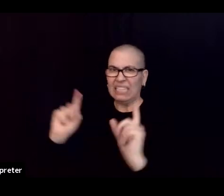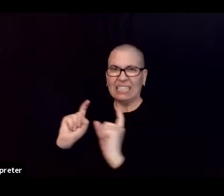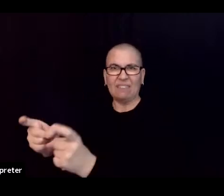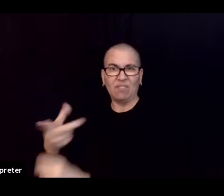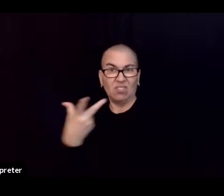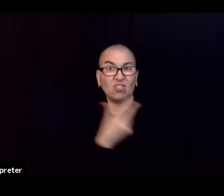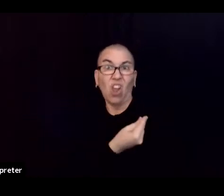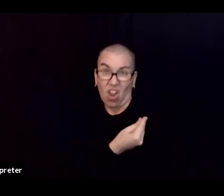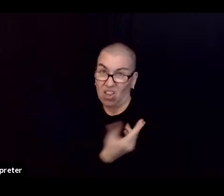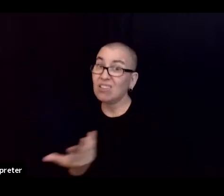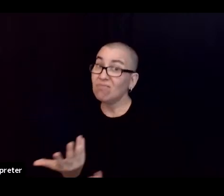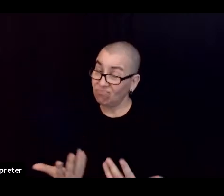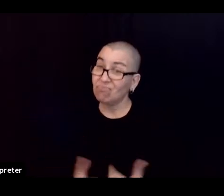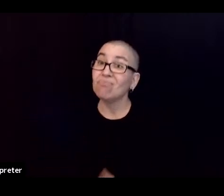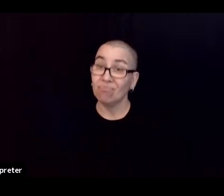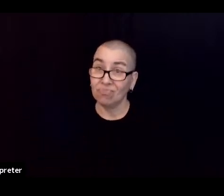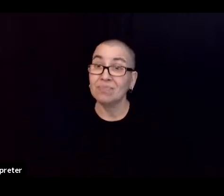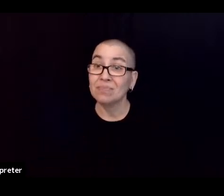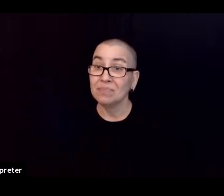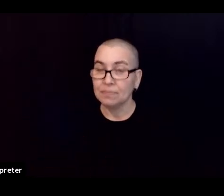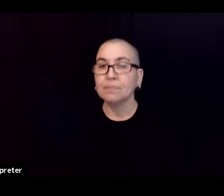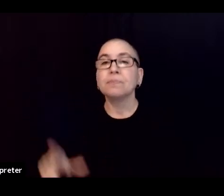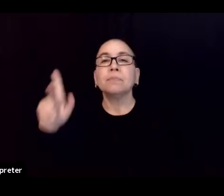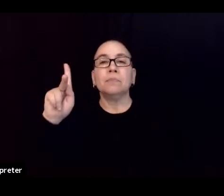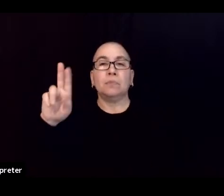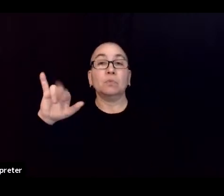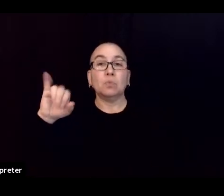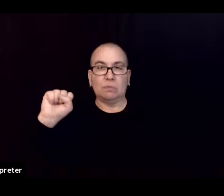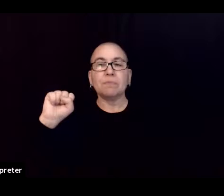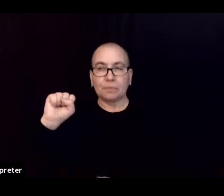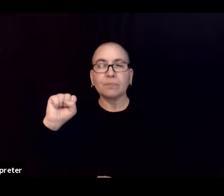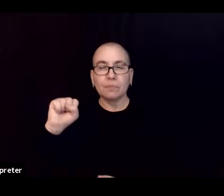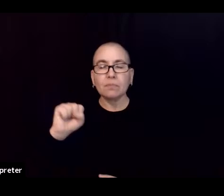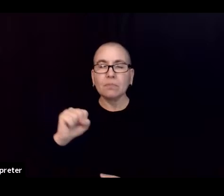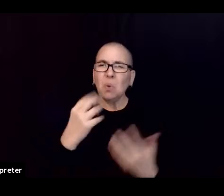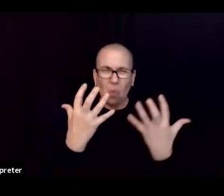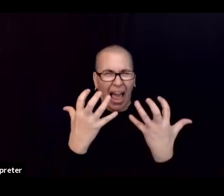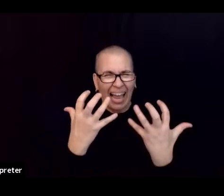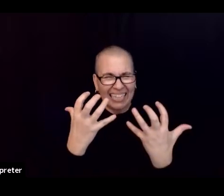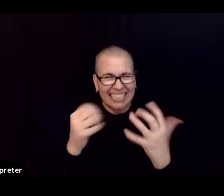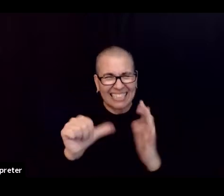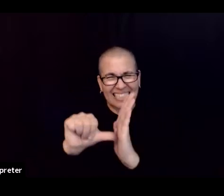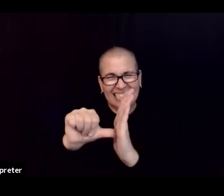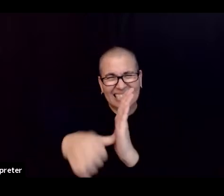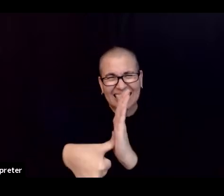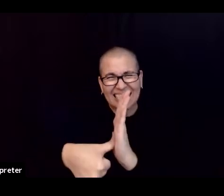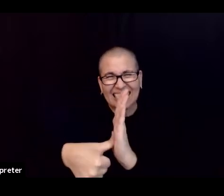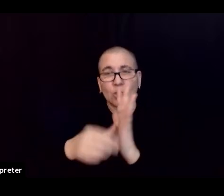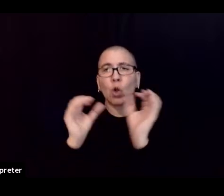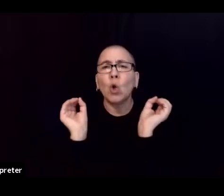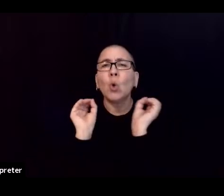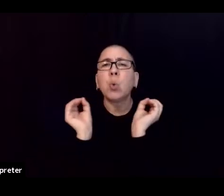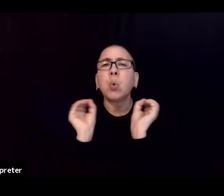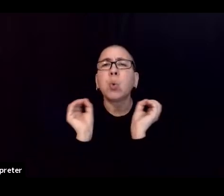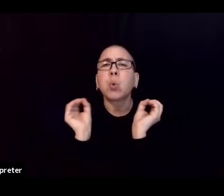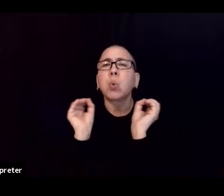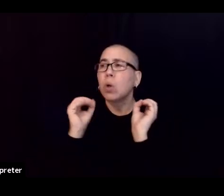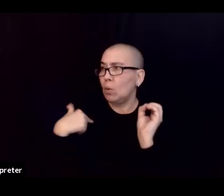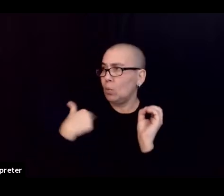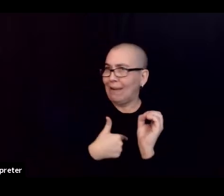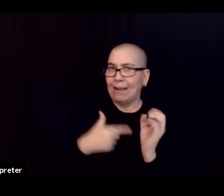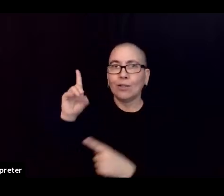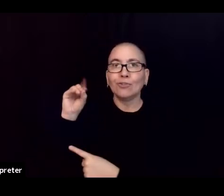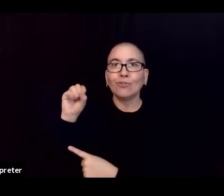want to emphasize that the doses are not getting wasted. So to be clear,